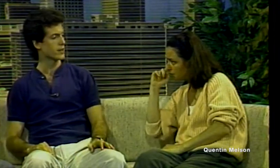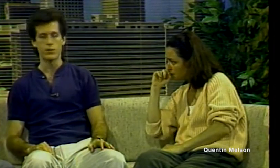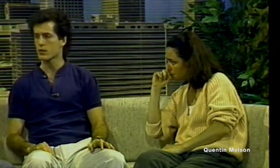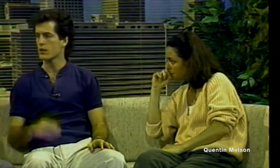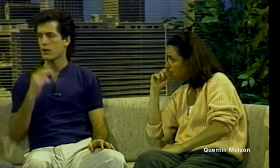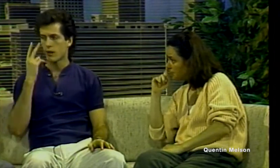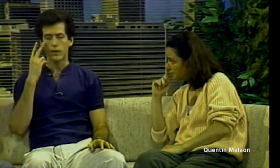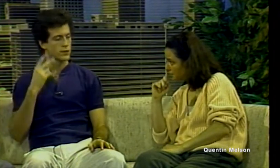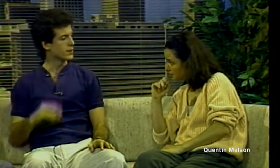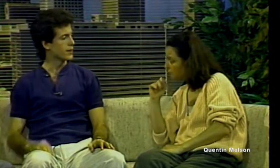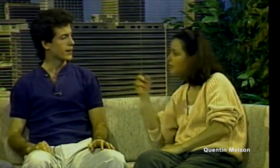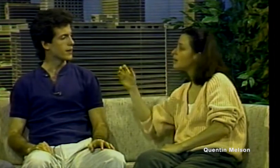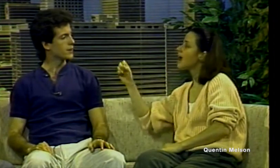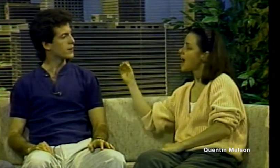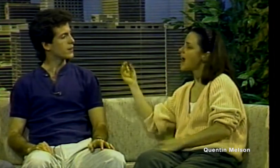actors. Mm-hmm. Yeah.